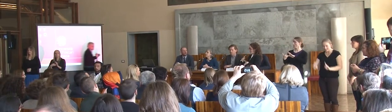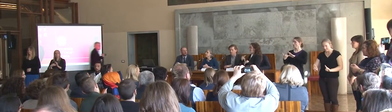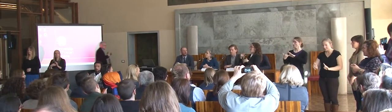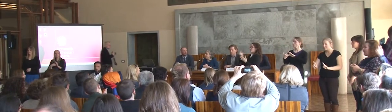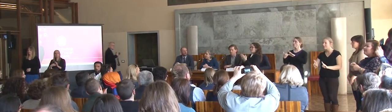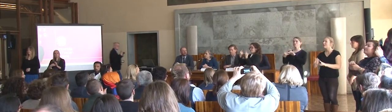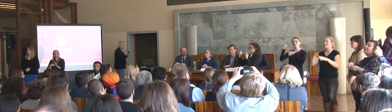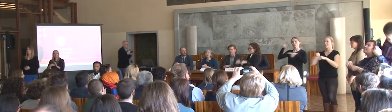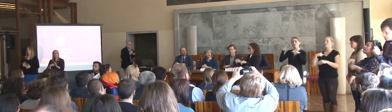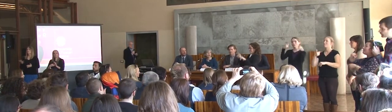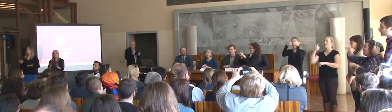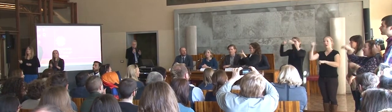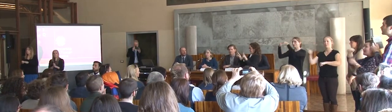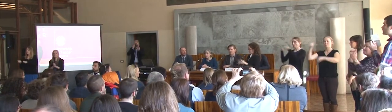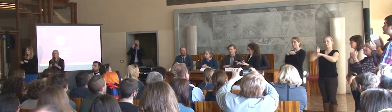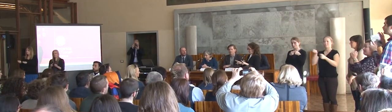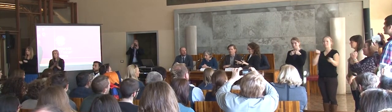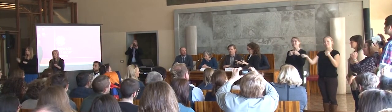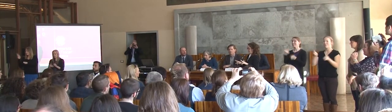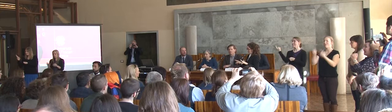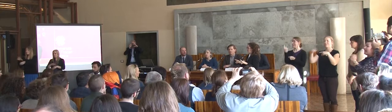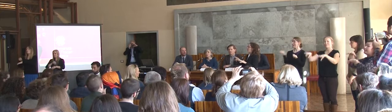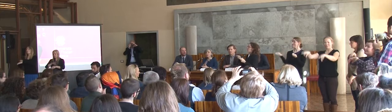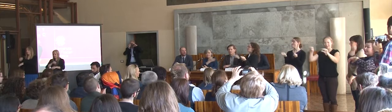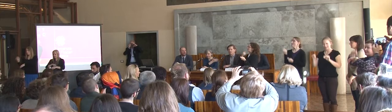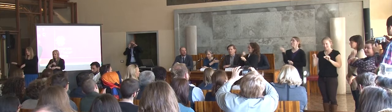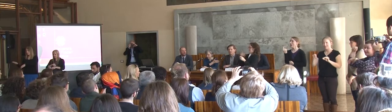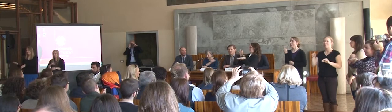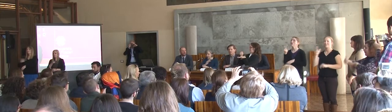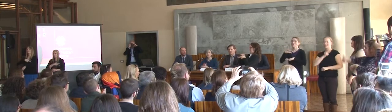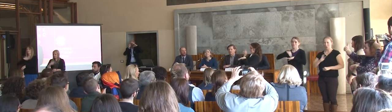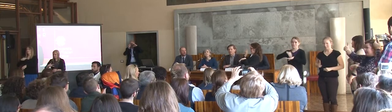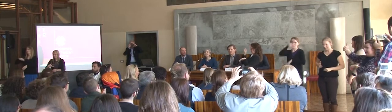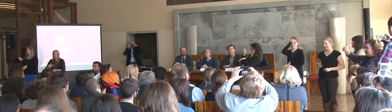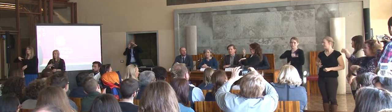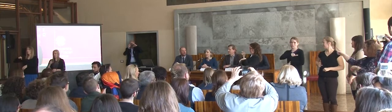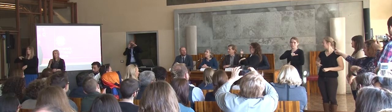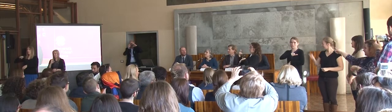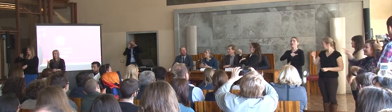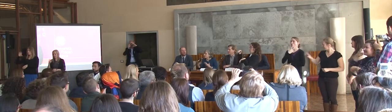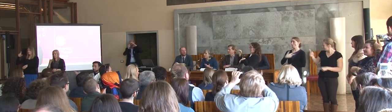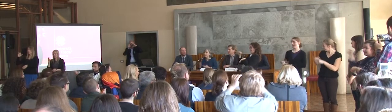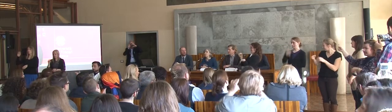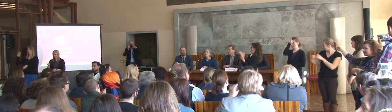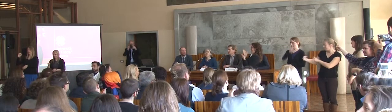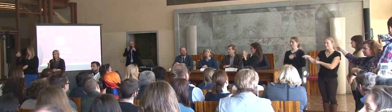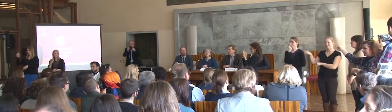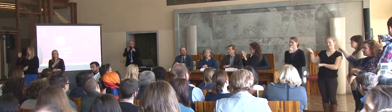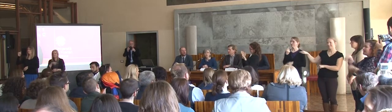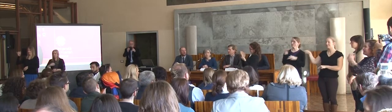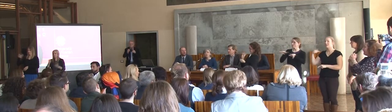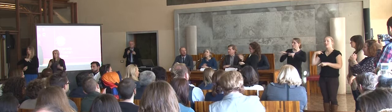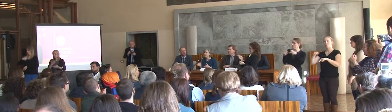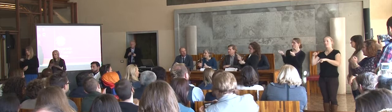with the coordination of Sweden. Thomas Lidl Olsen is going to present